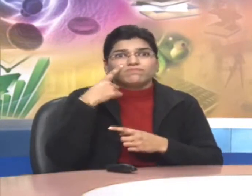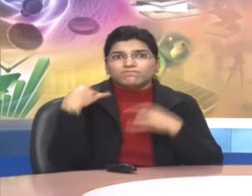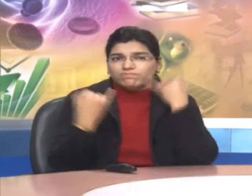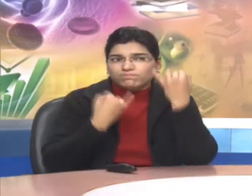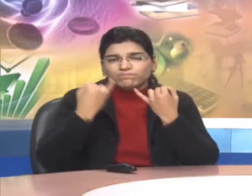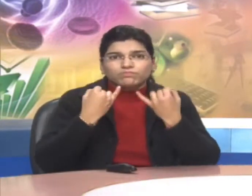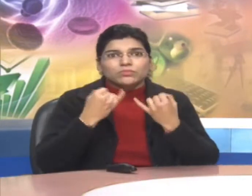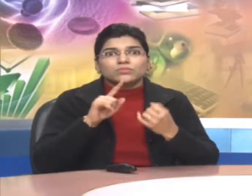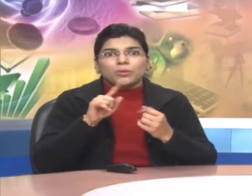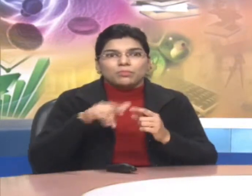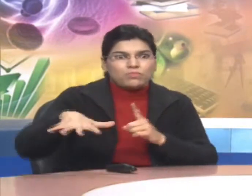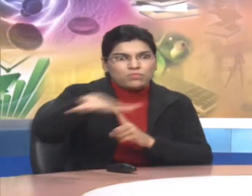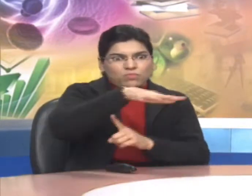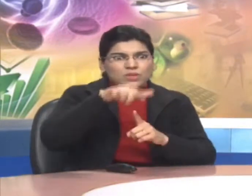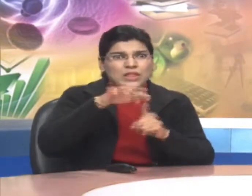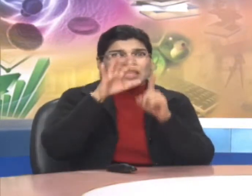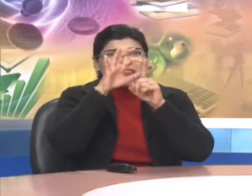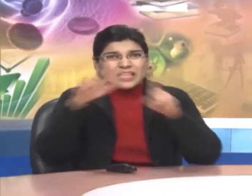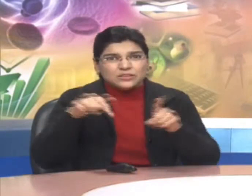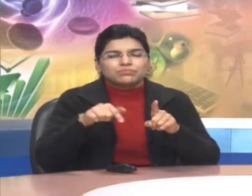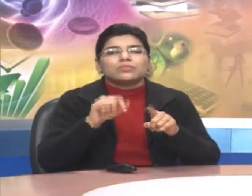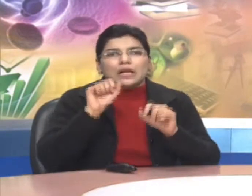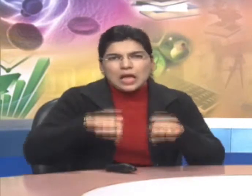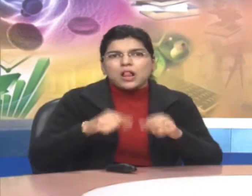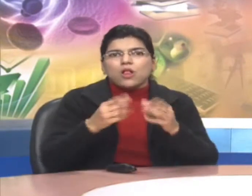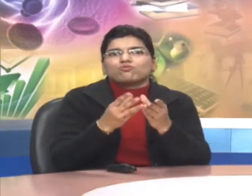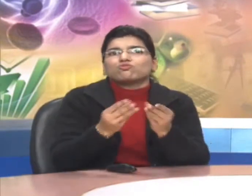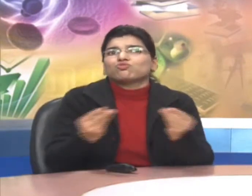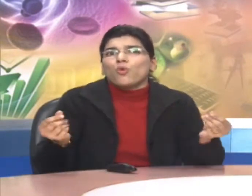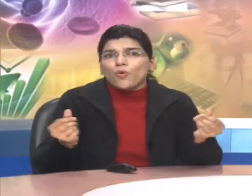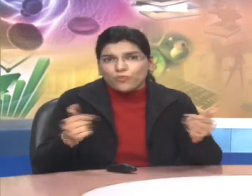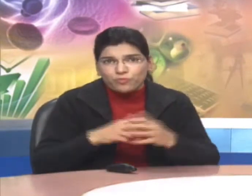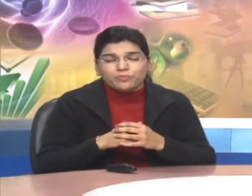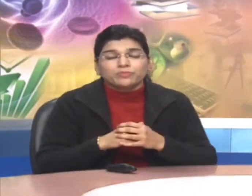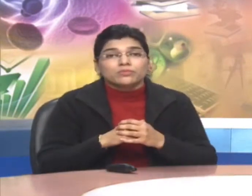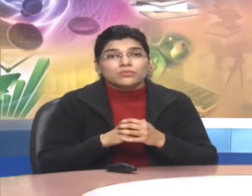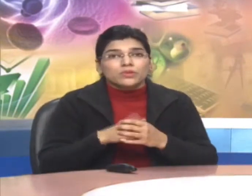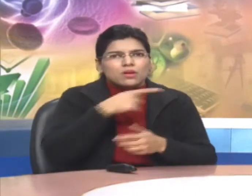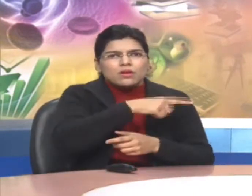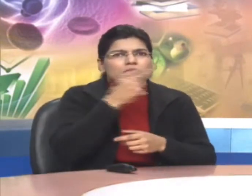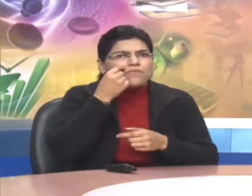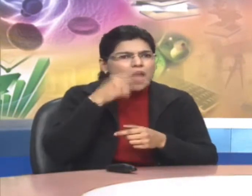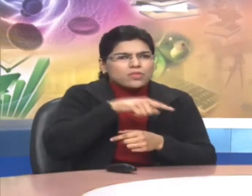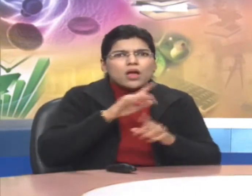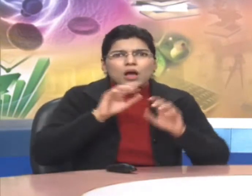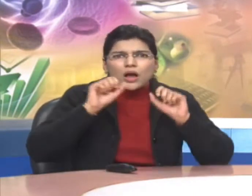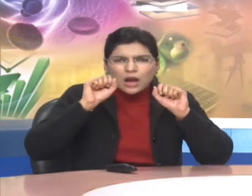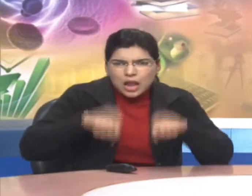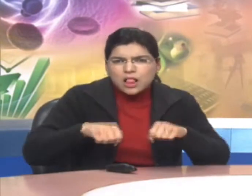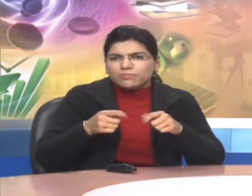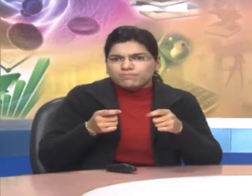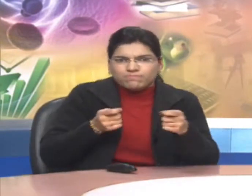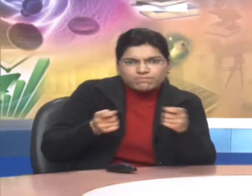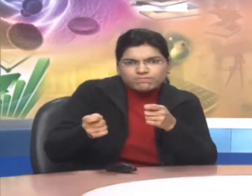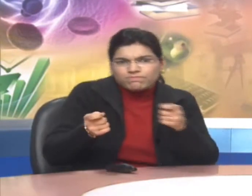Baldio finds himself in a dangerous situation. How does he deal with it?